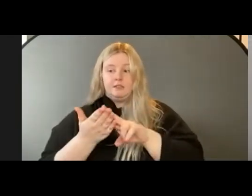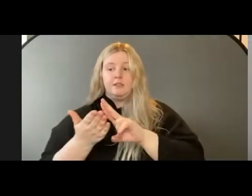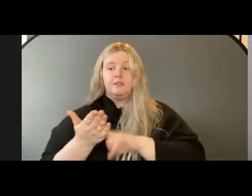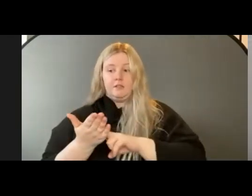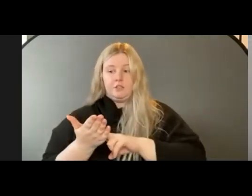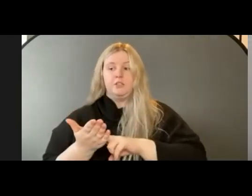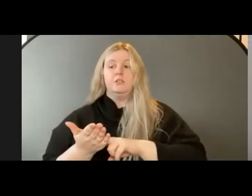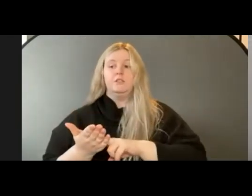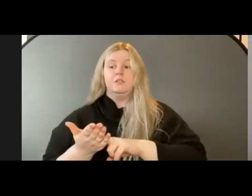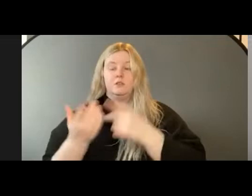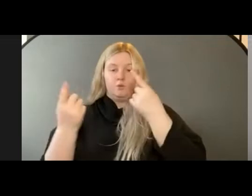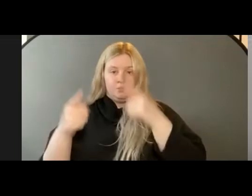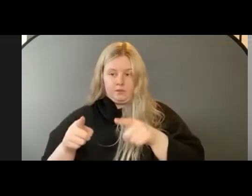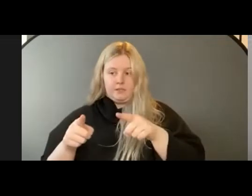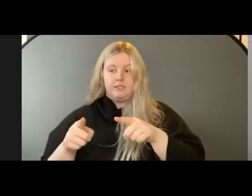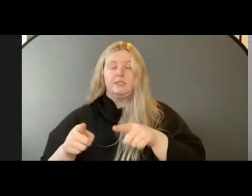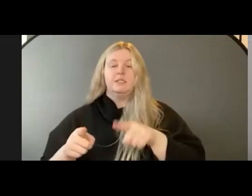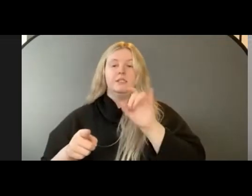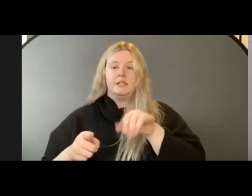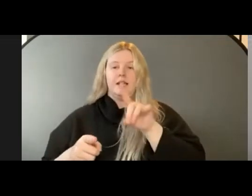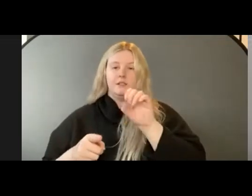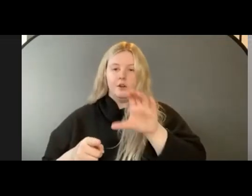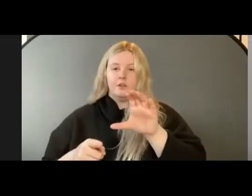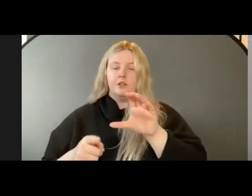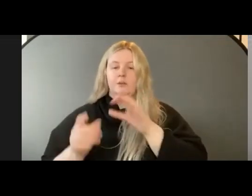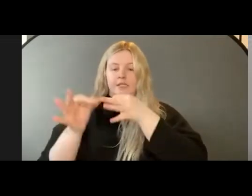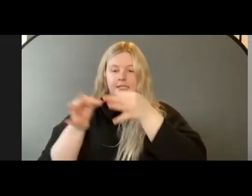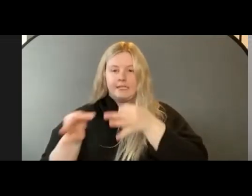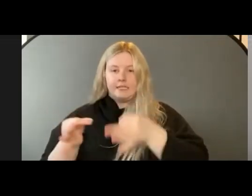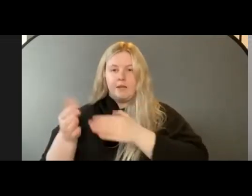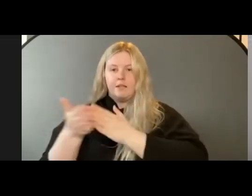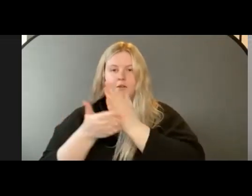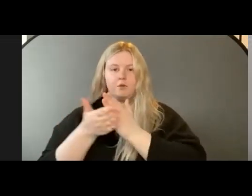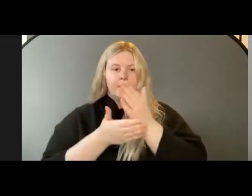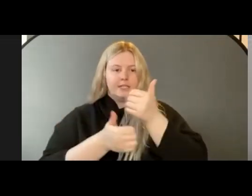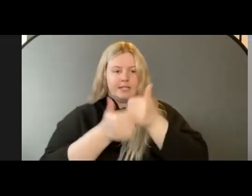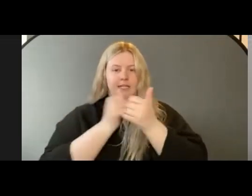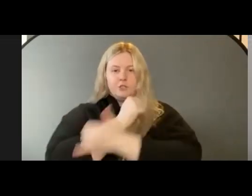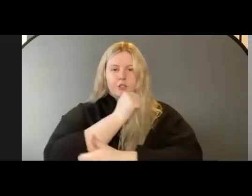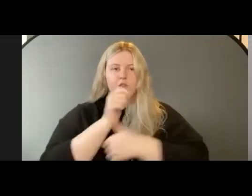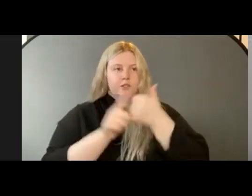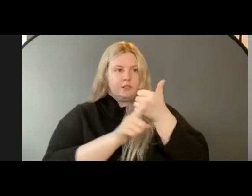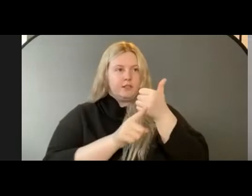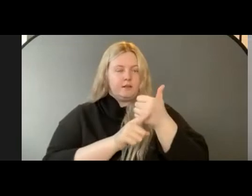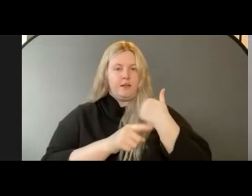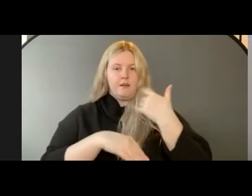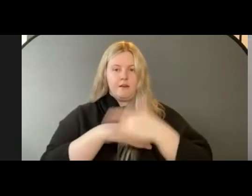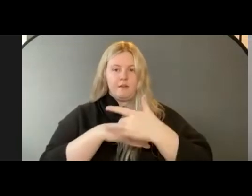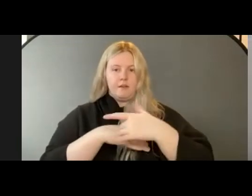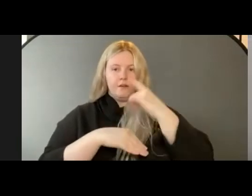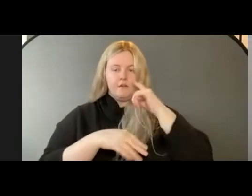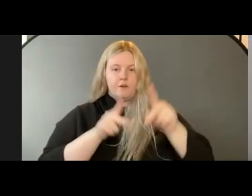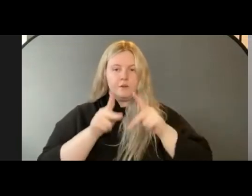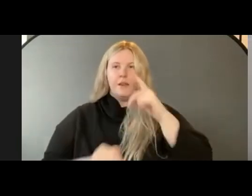United Nations, which sets out in detail the rights each country must bestow on its citizens. Think of it as a separate set of laws